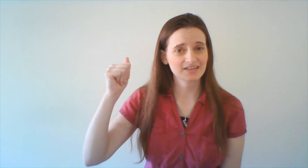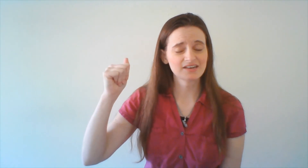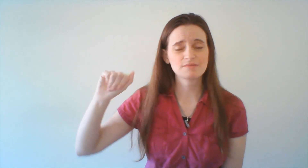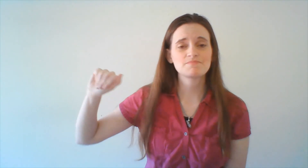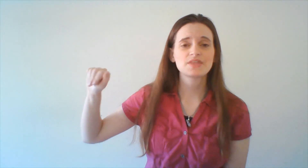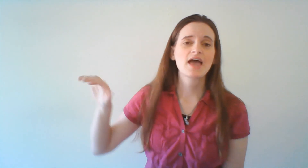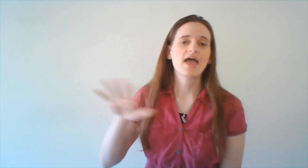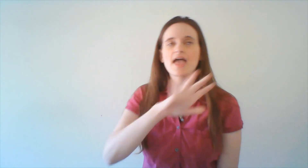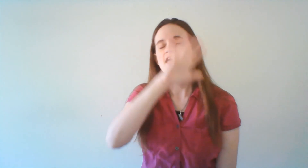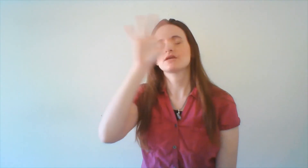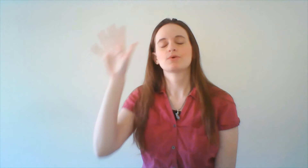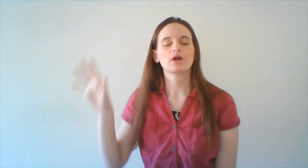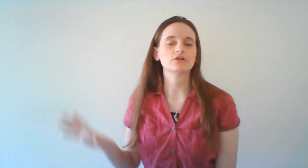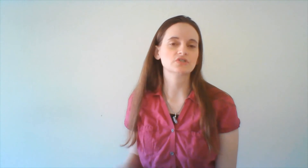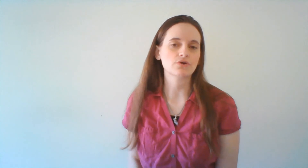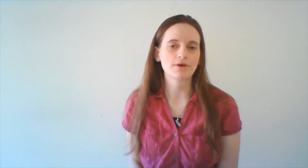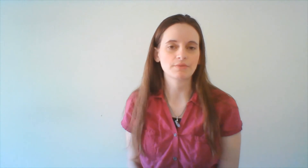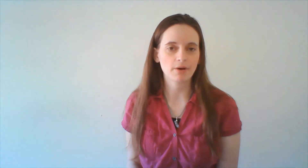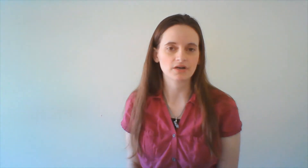hand anywhere else around the body.